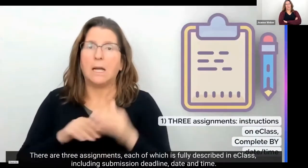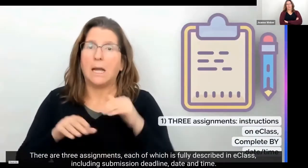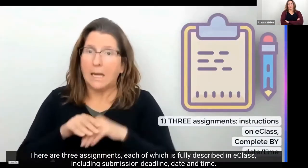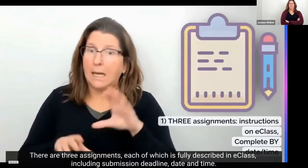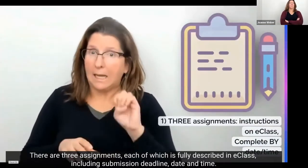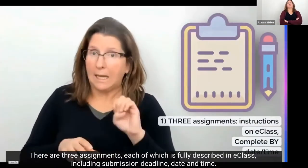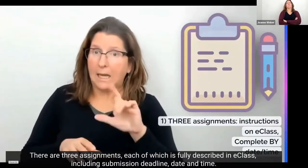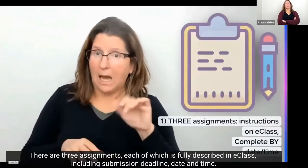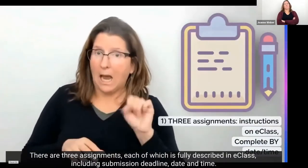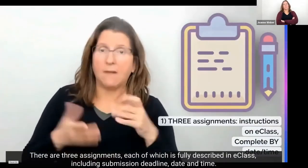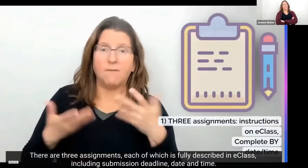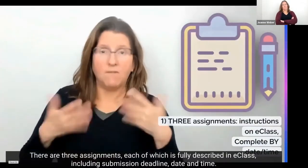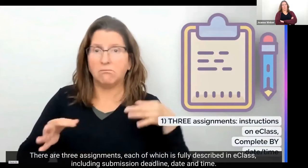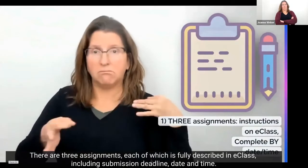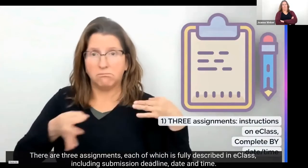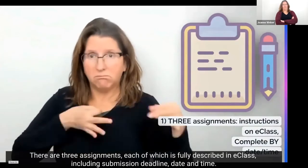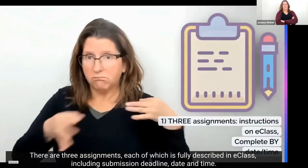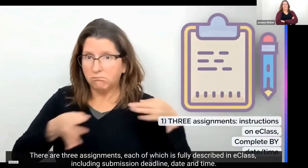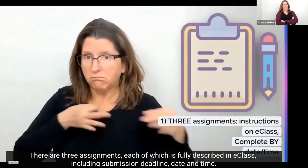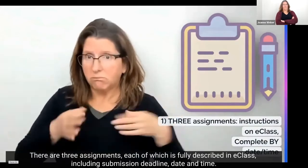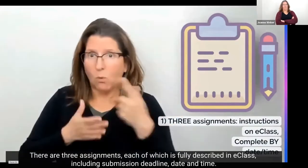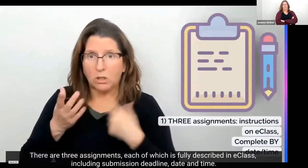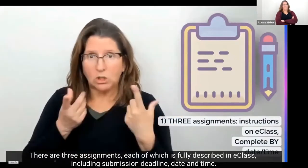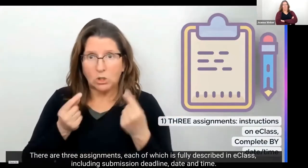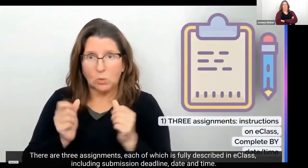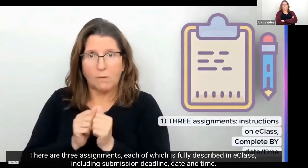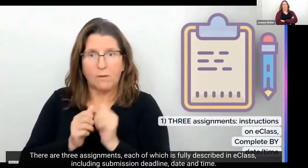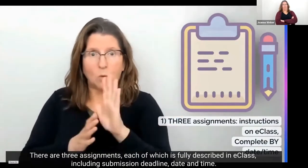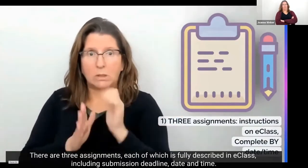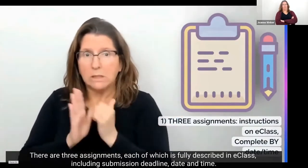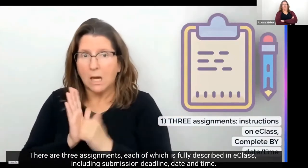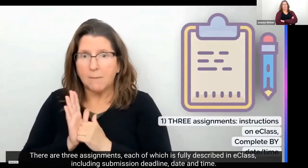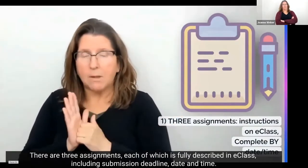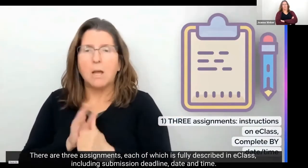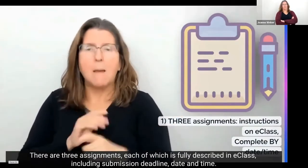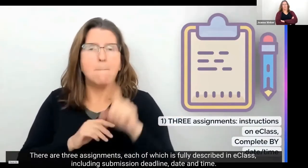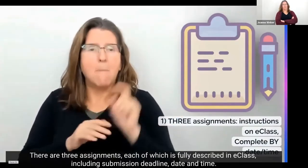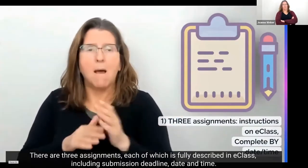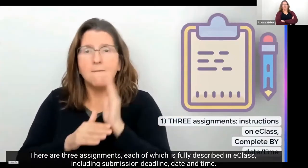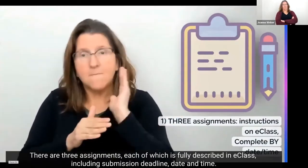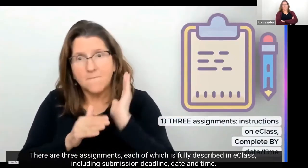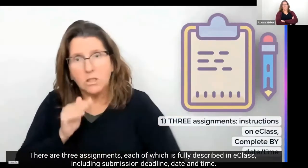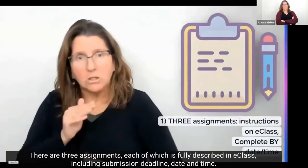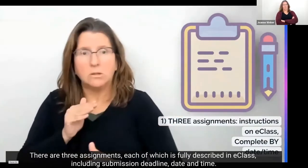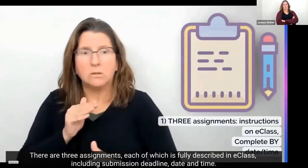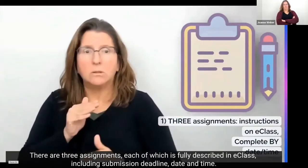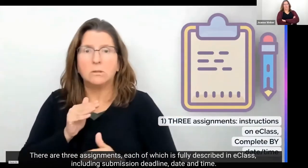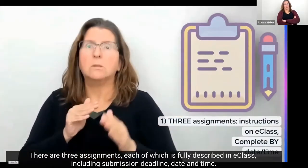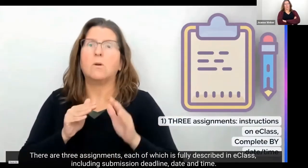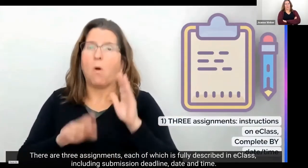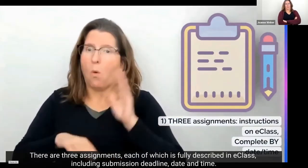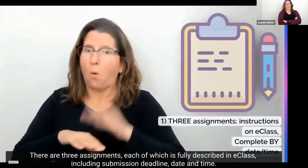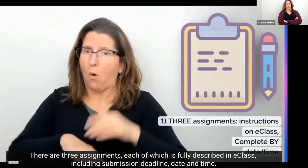There are 3 assignments, each of which is fully described in eClass, including submission